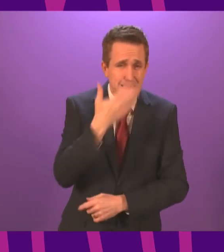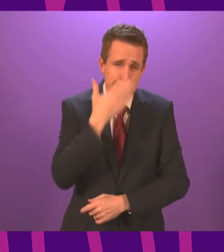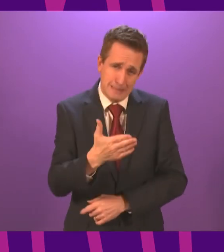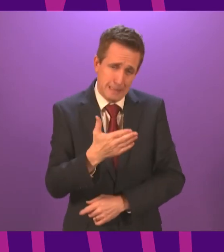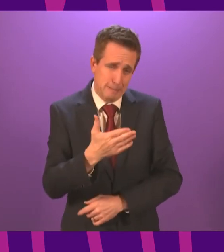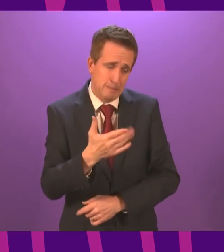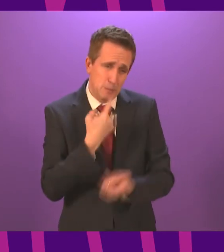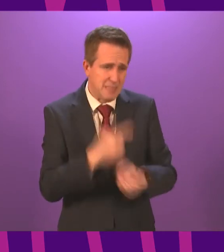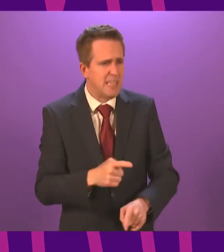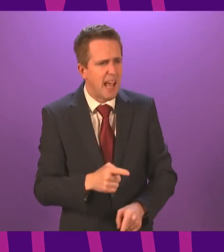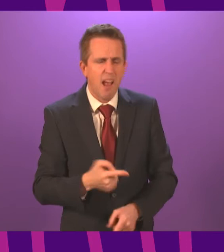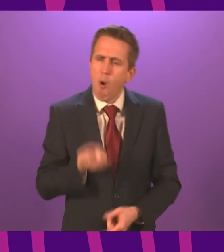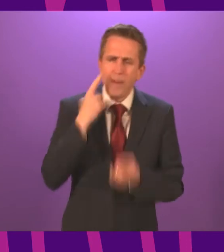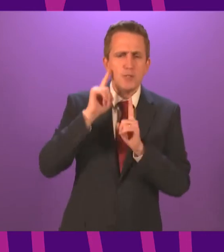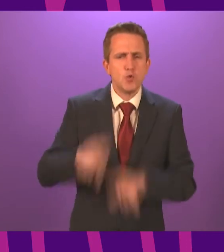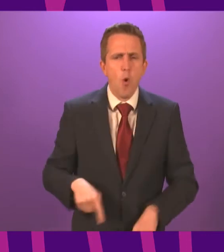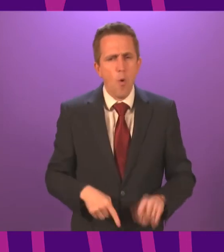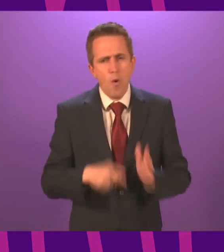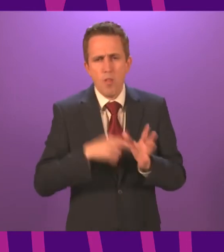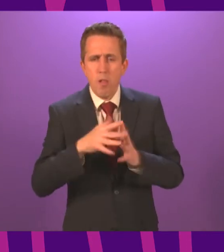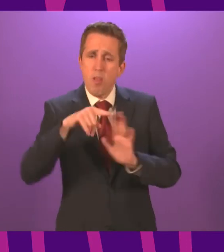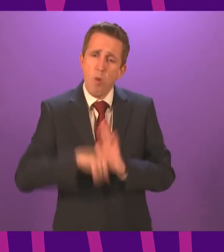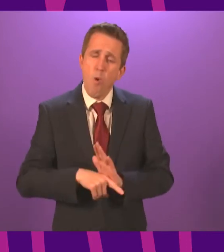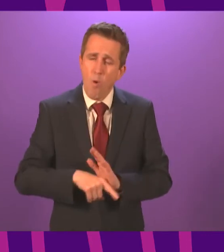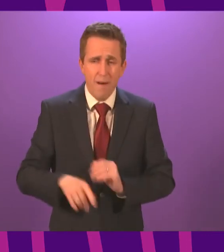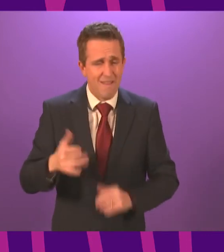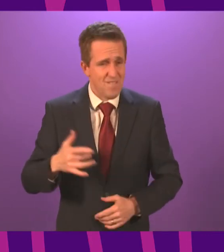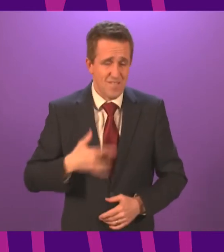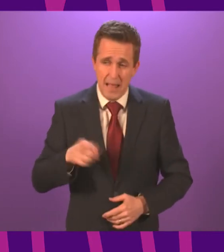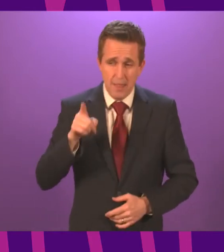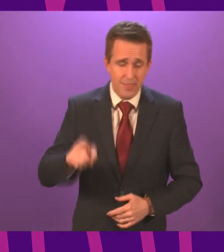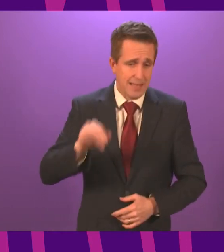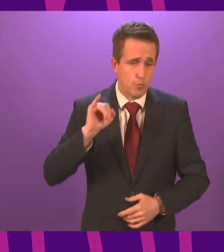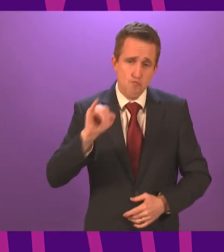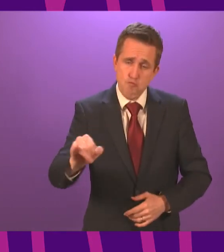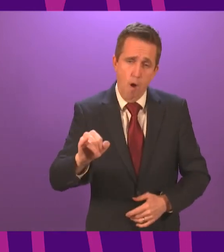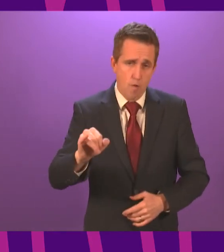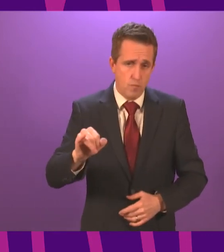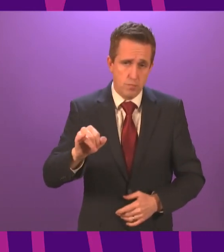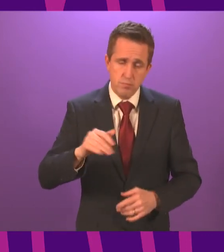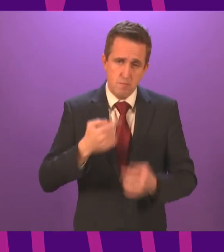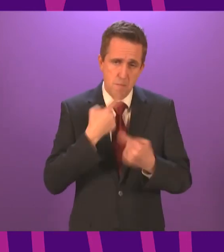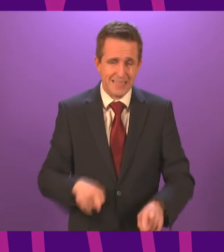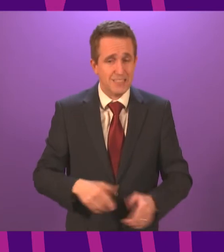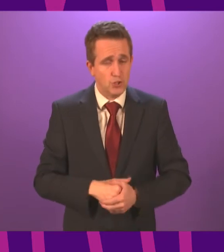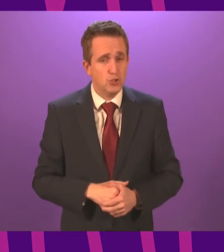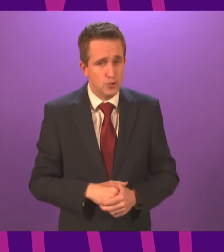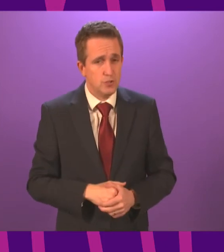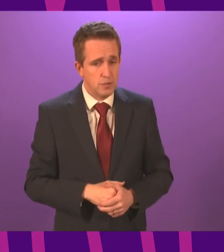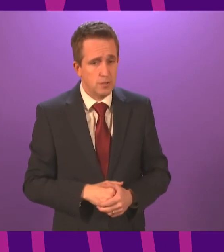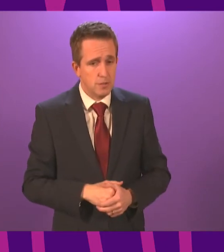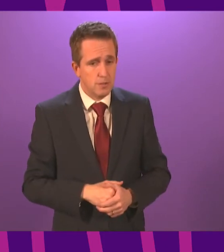to comply with the regulations that I believe are necessary in the public health interest.